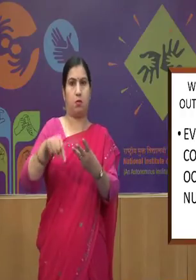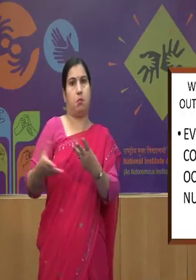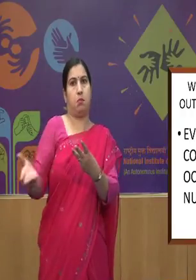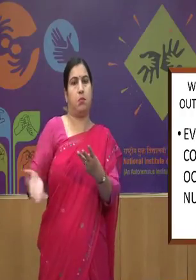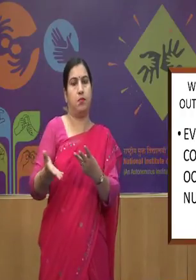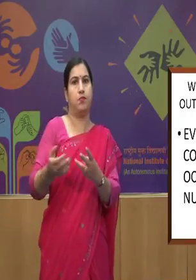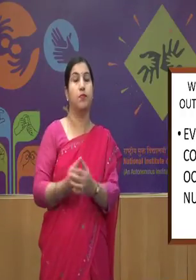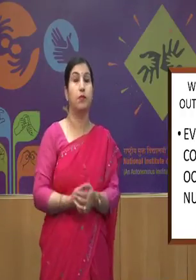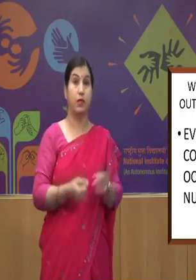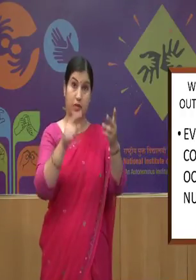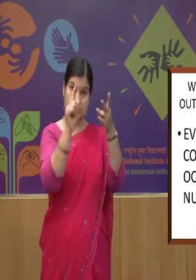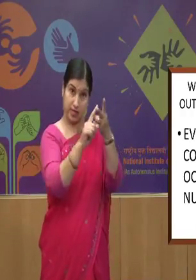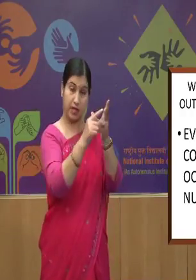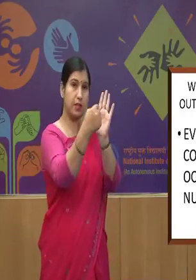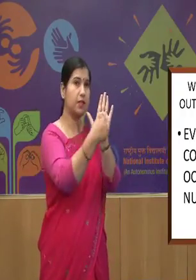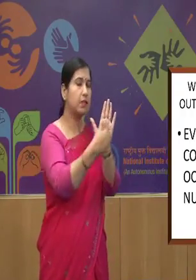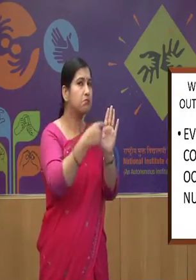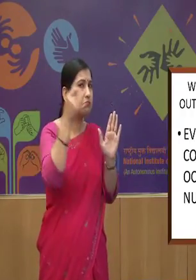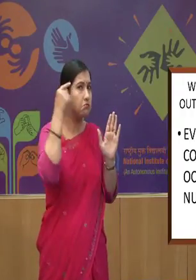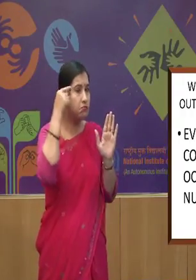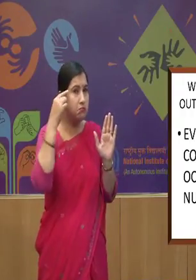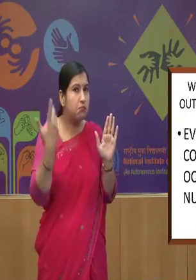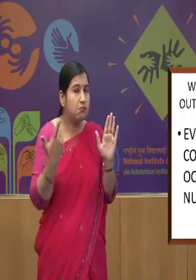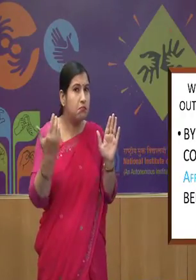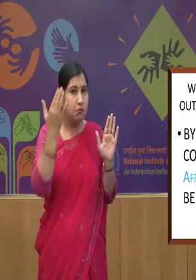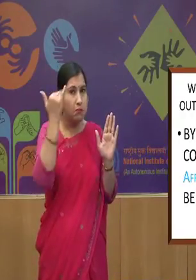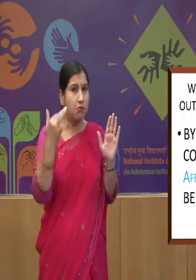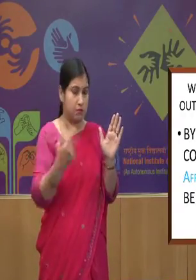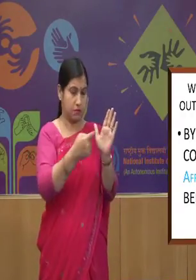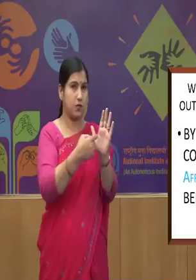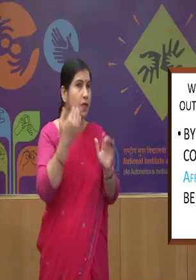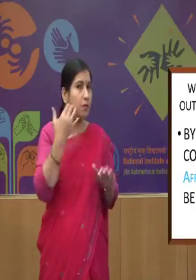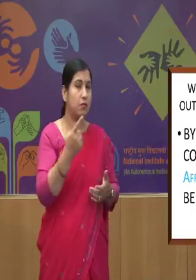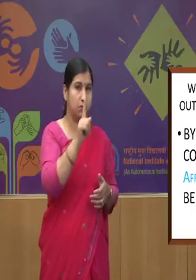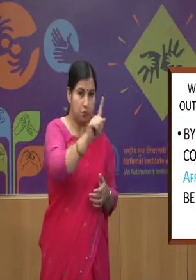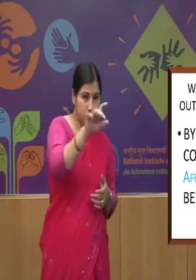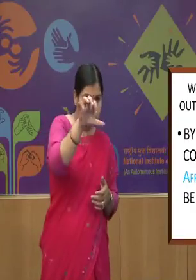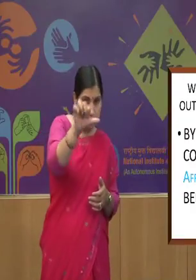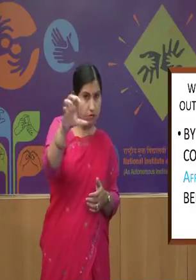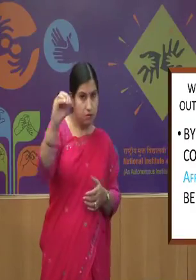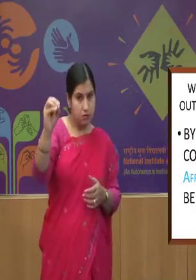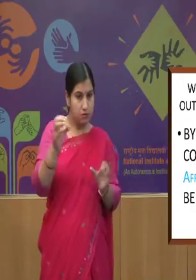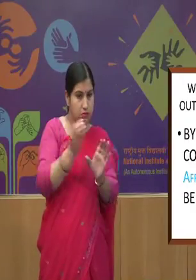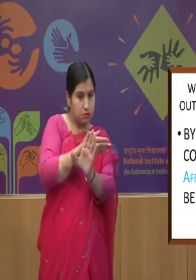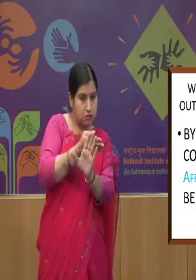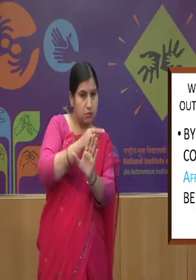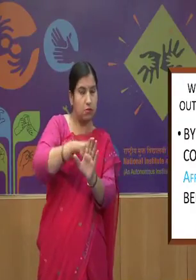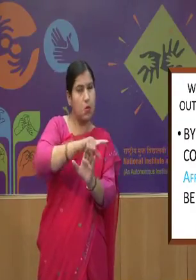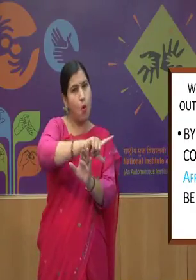Another second cause can be by the 19th century, all countries of Asia and